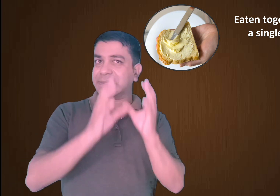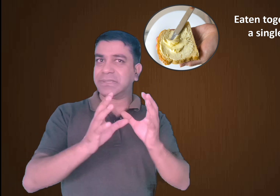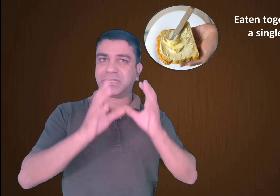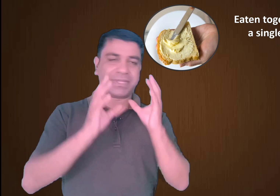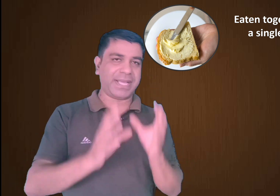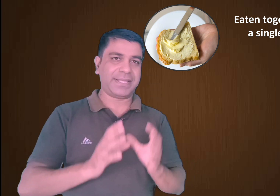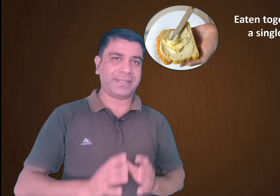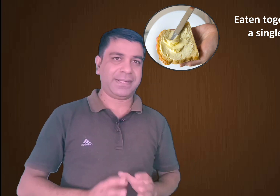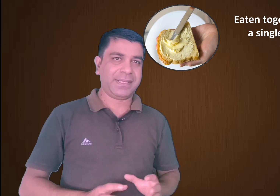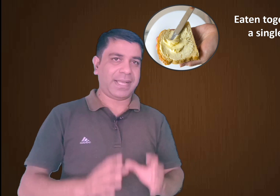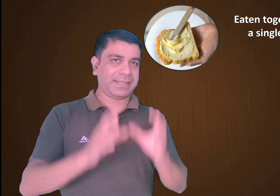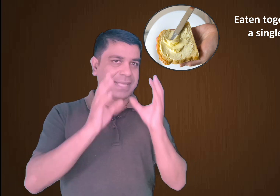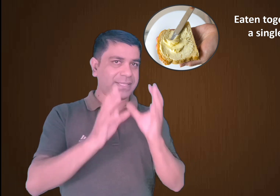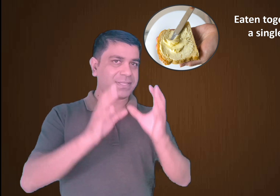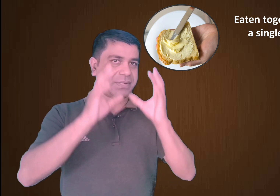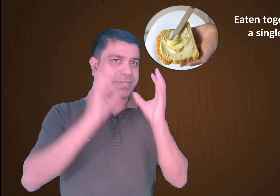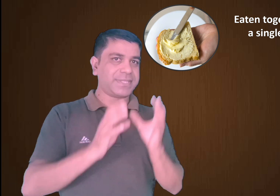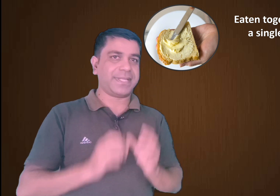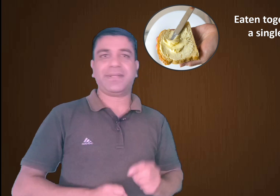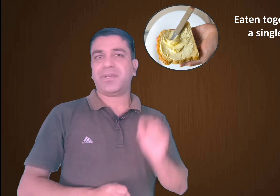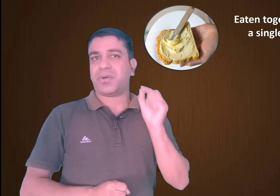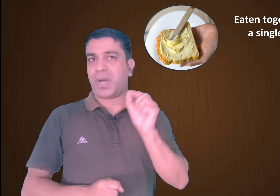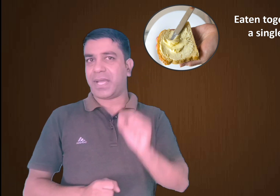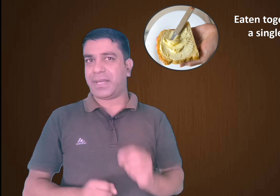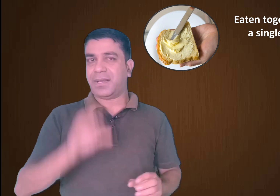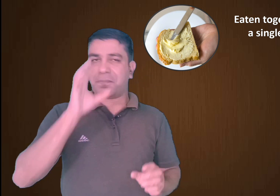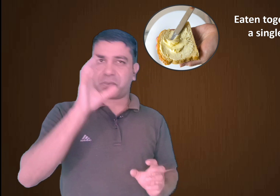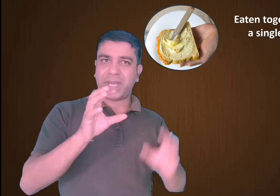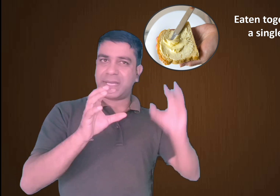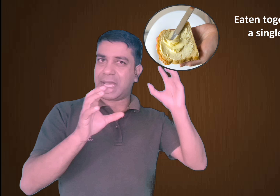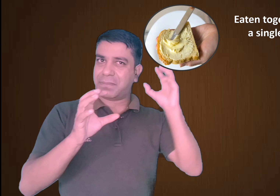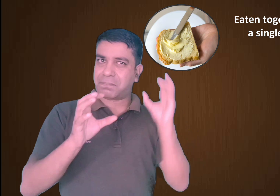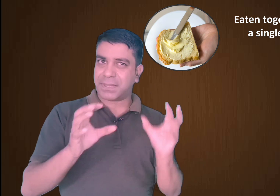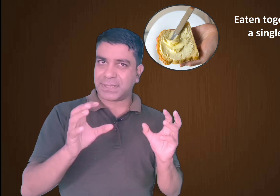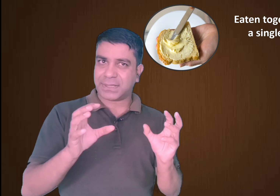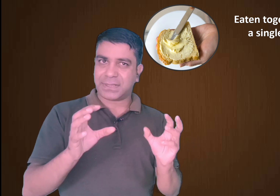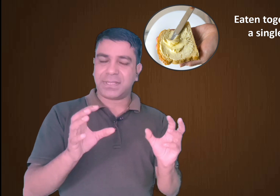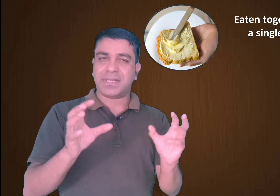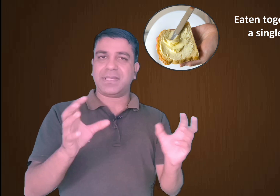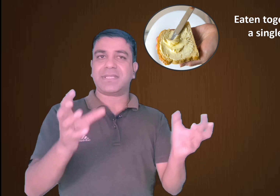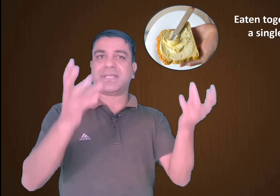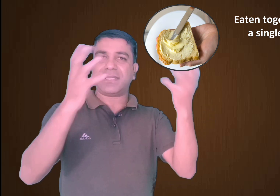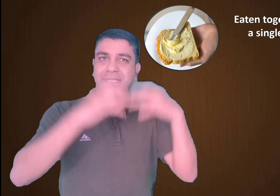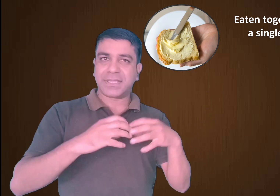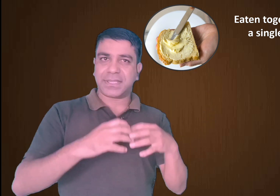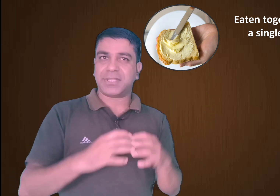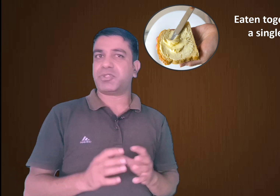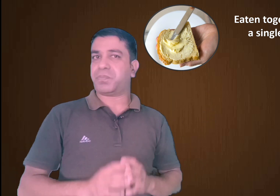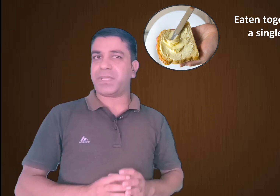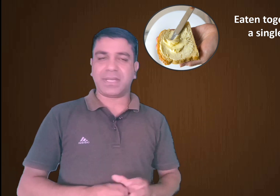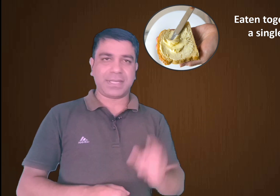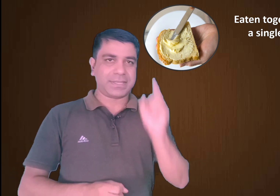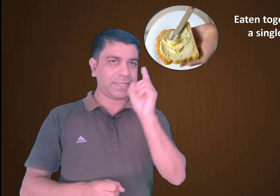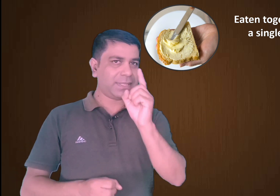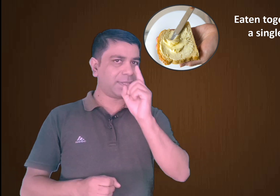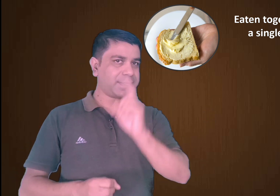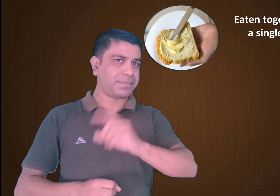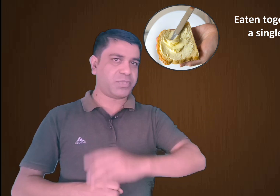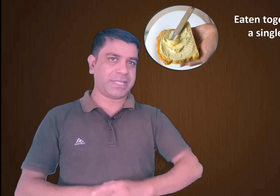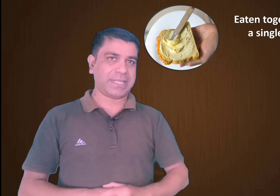eaten together, and that is the reason why bread and butter is considered to be a single subject